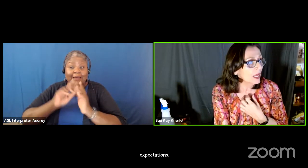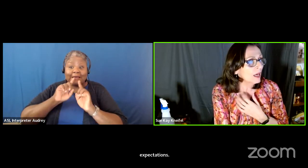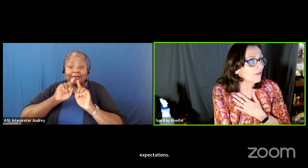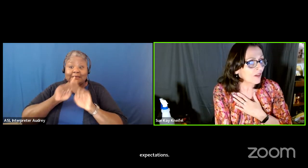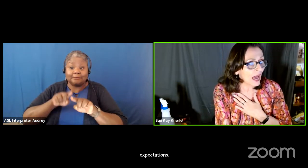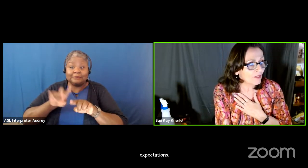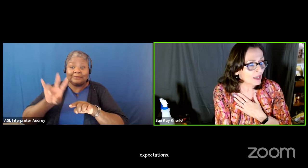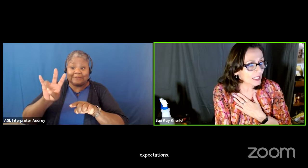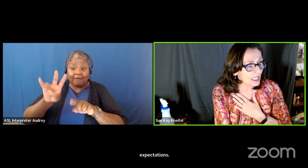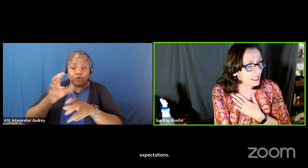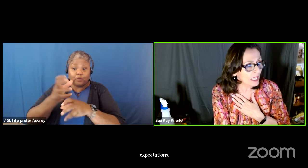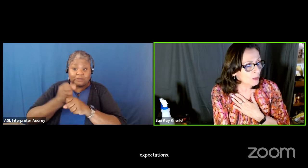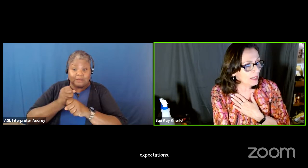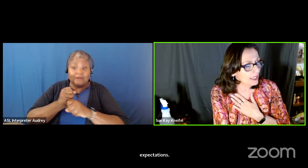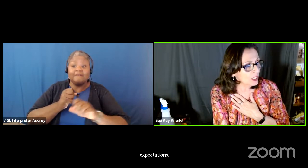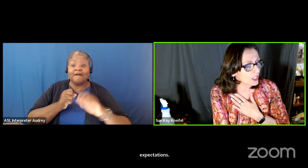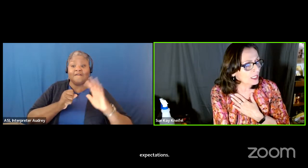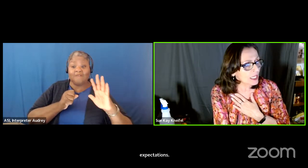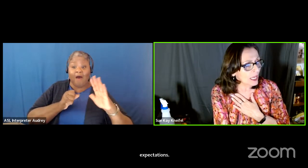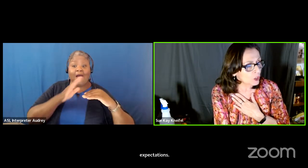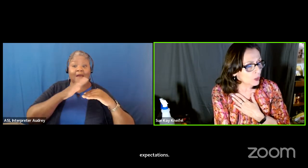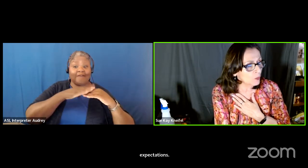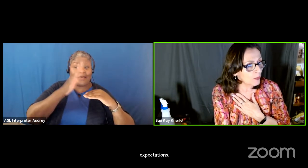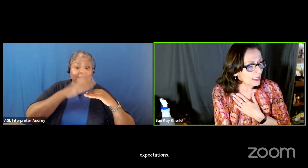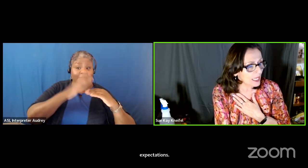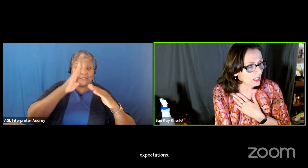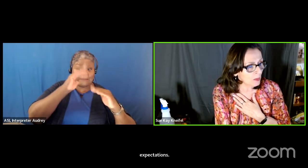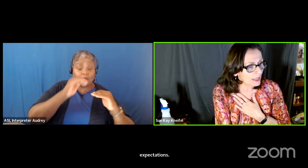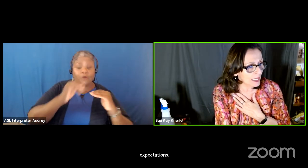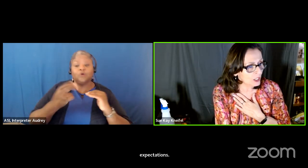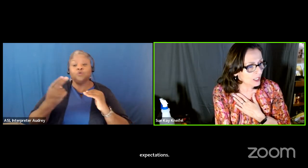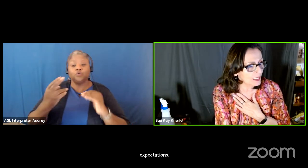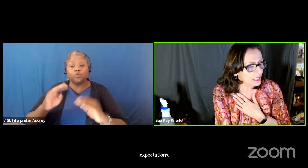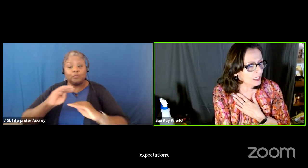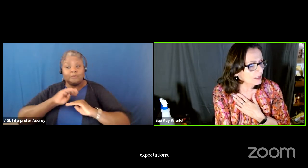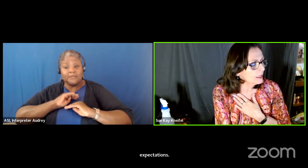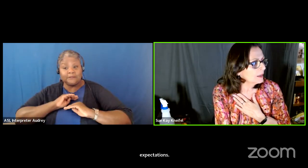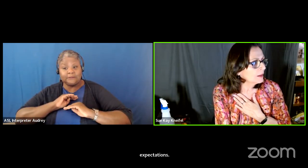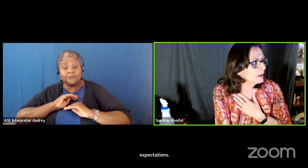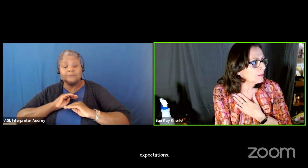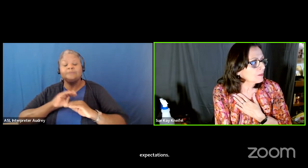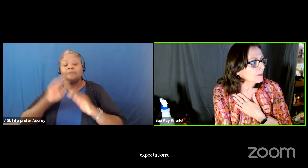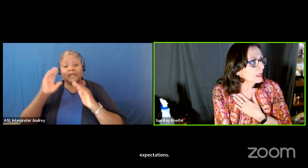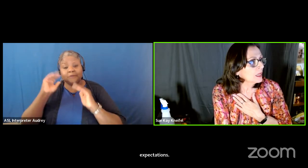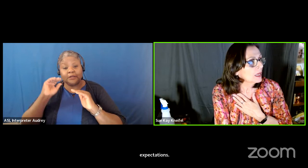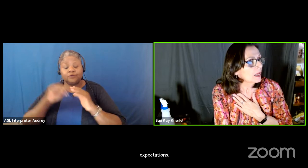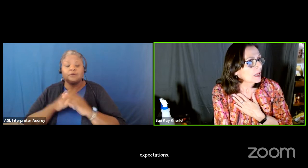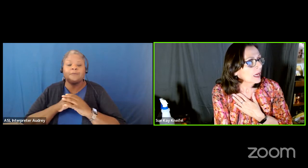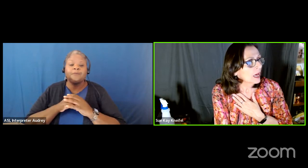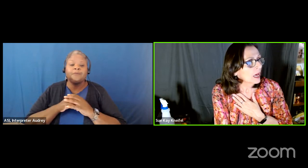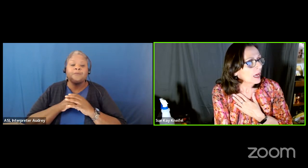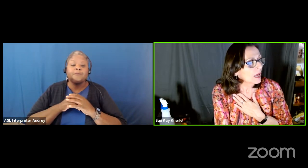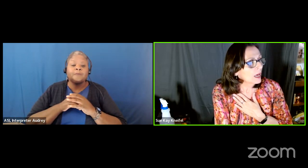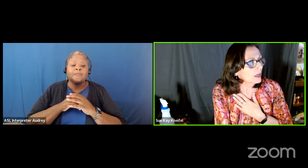received, 5 exceeds expectations, and 2 meets expectations.